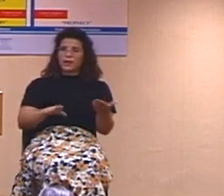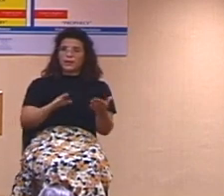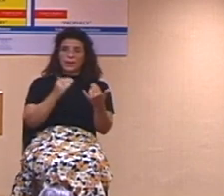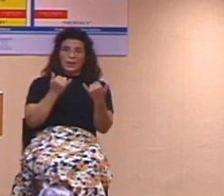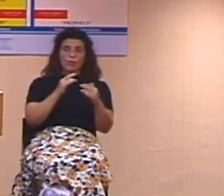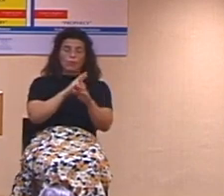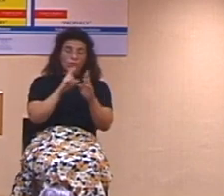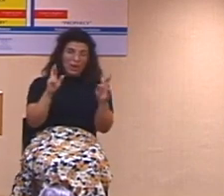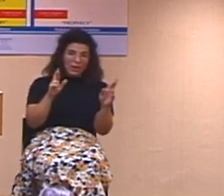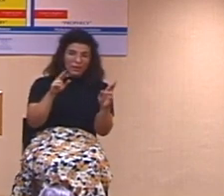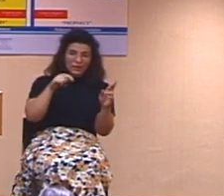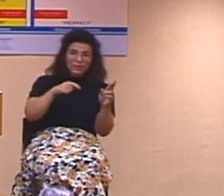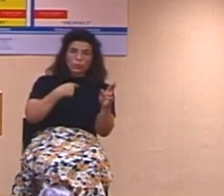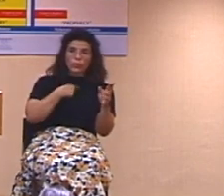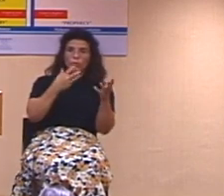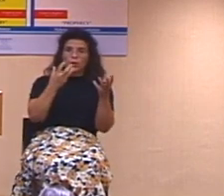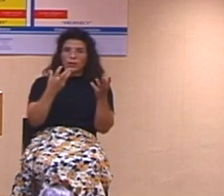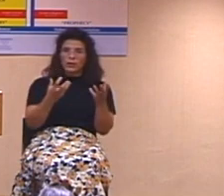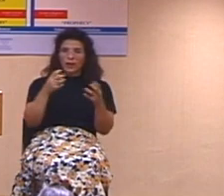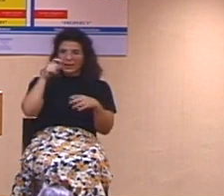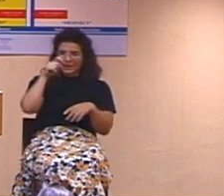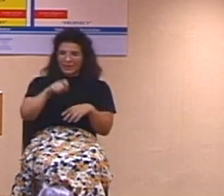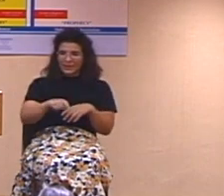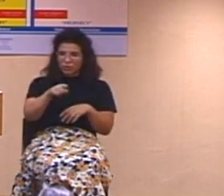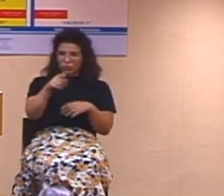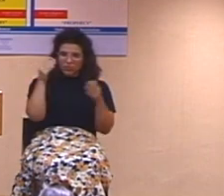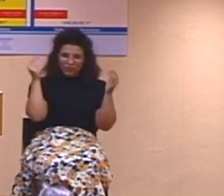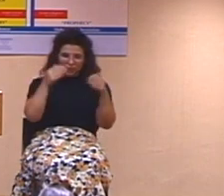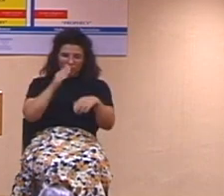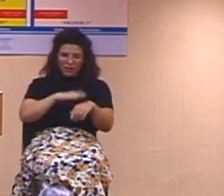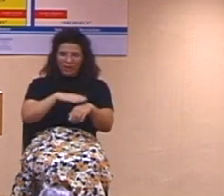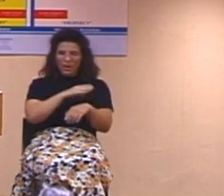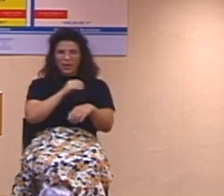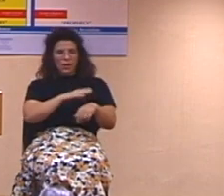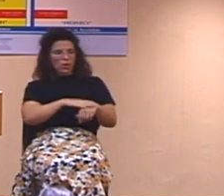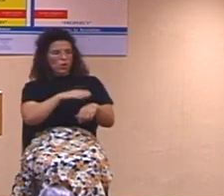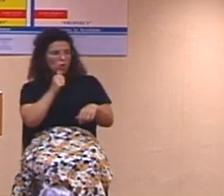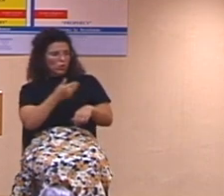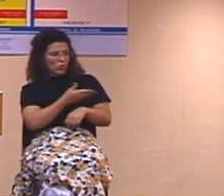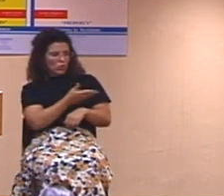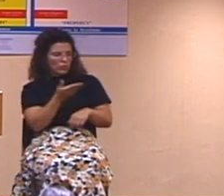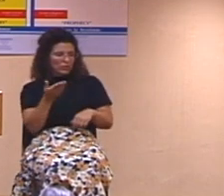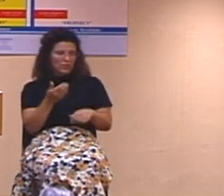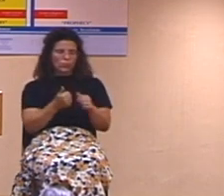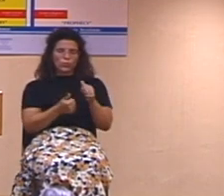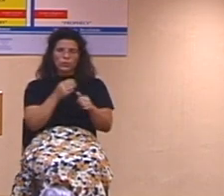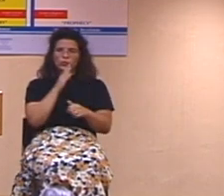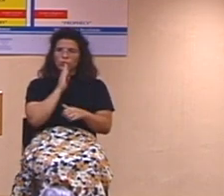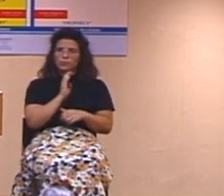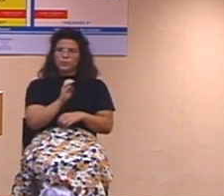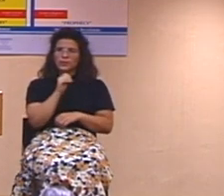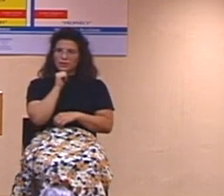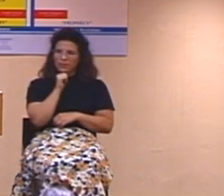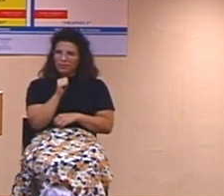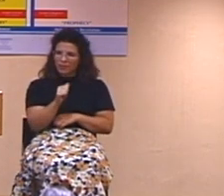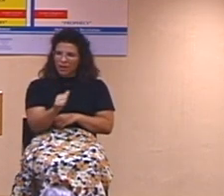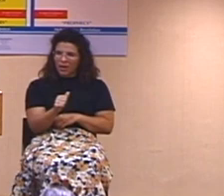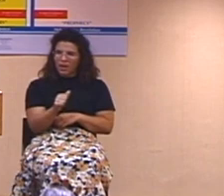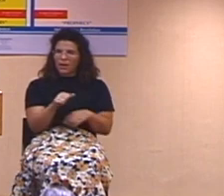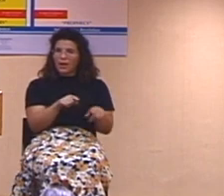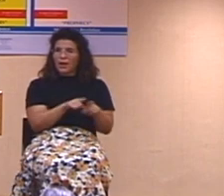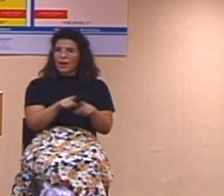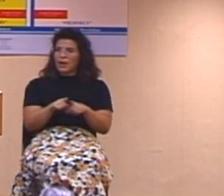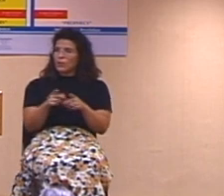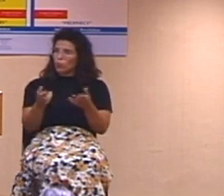Because this is what I need you to focus in on. And calleth those things which be not as